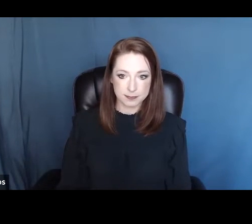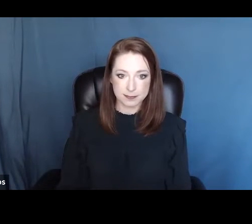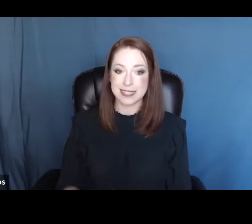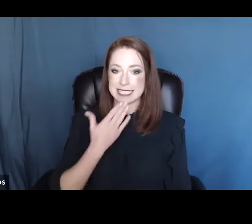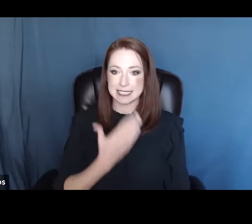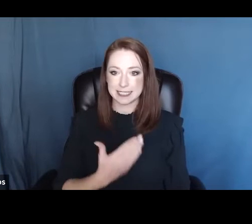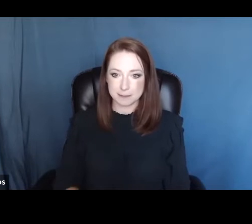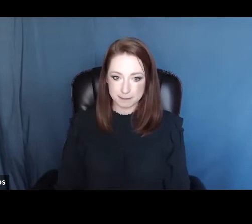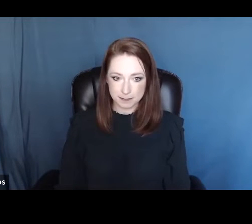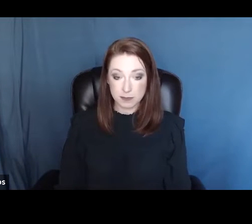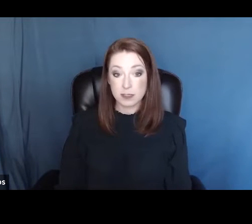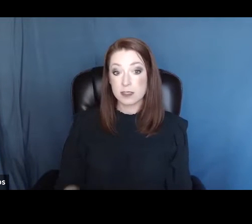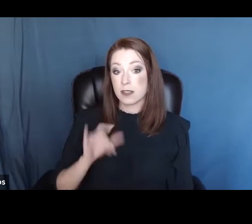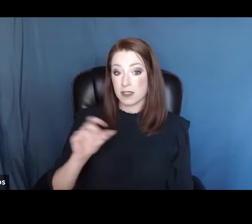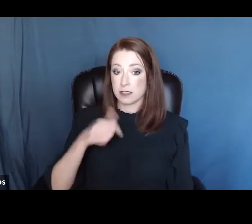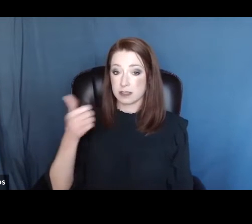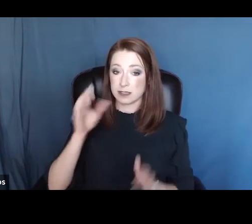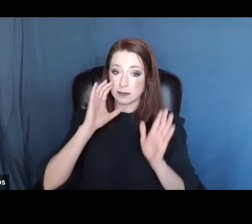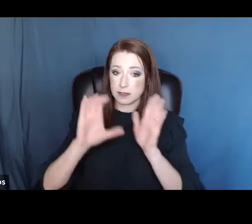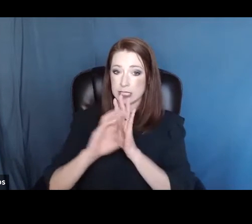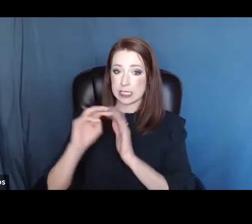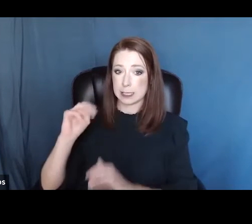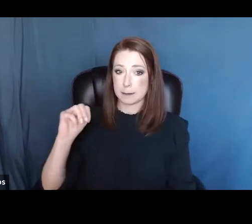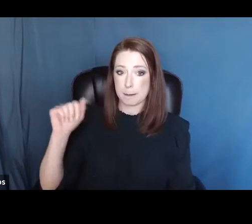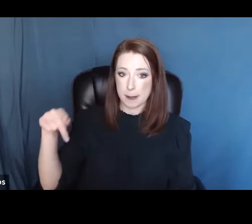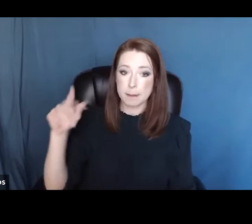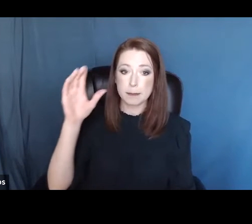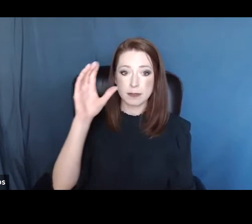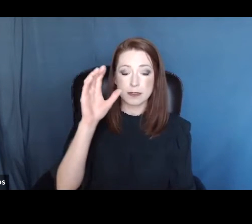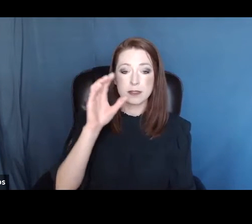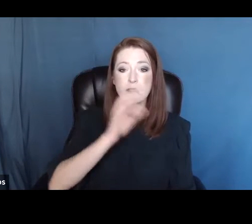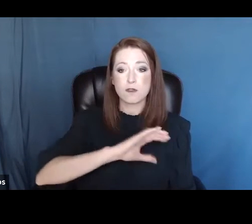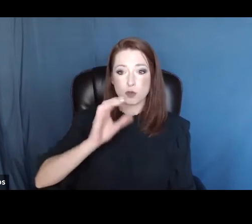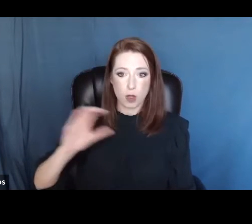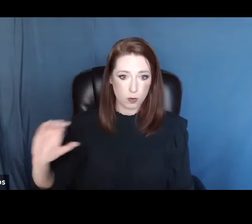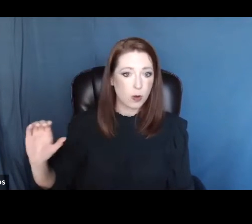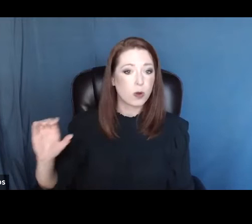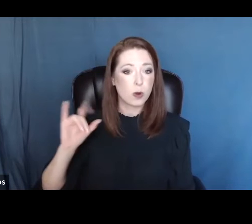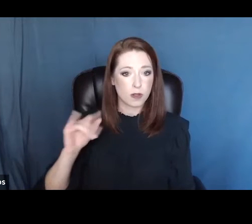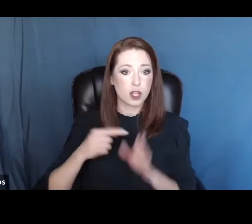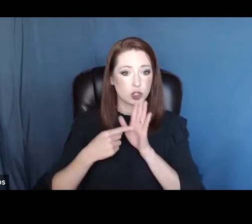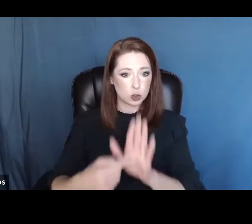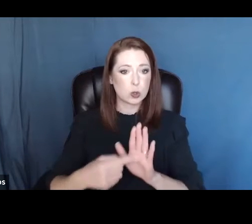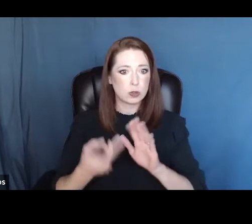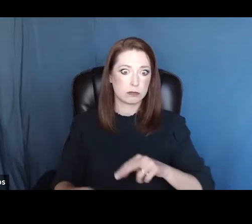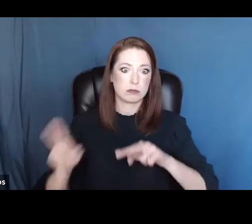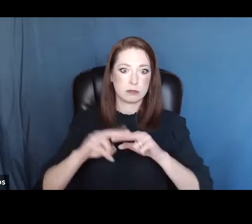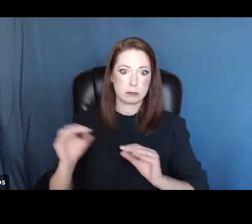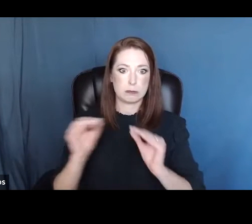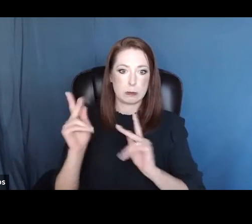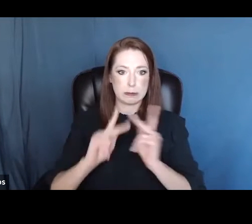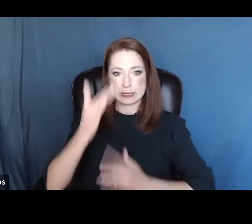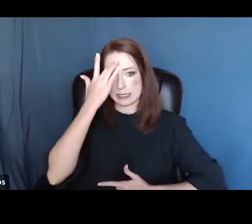Thanks. This is another graphic map of Colorado counties showing the increase in cases of COVID-19